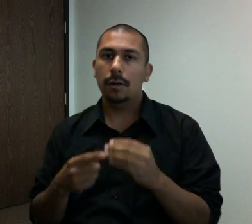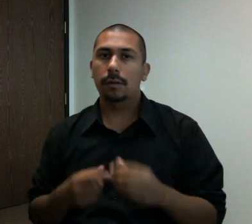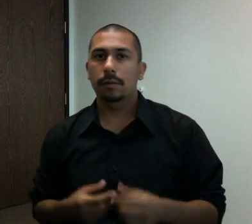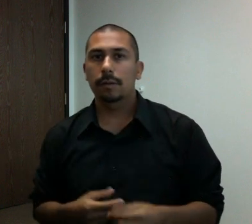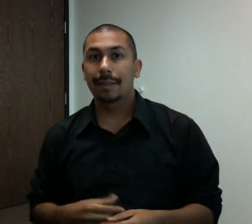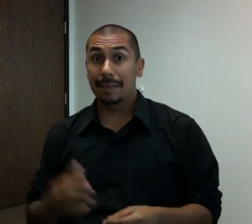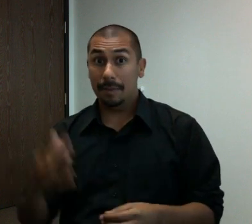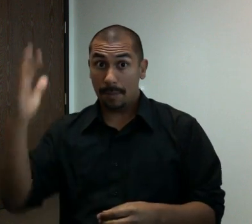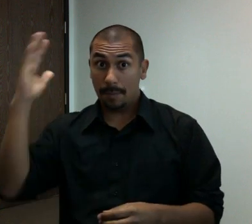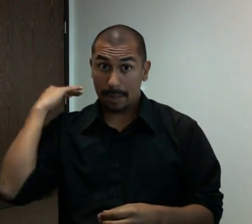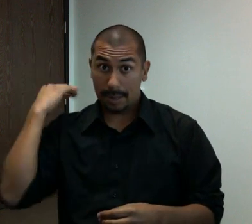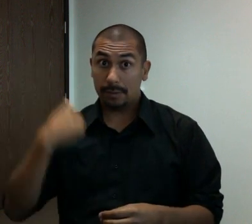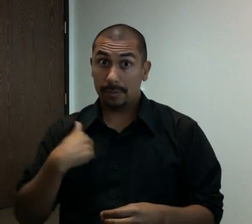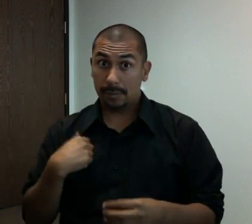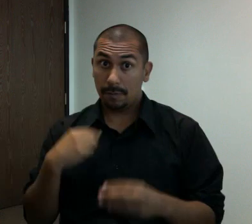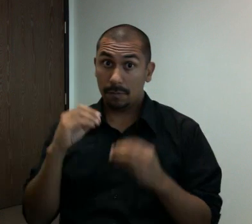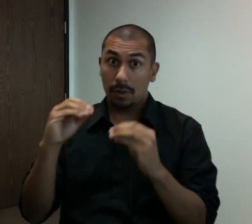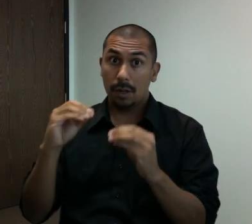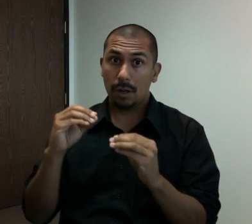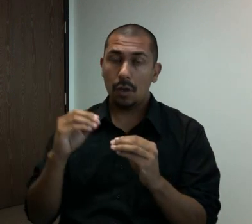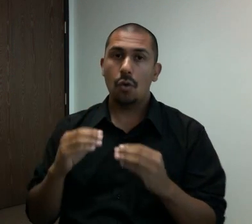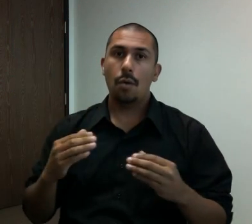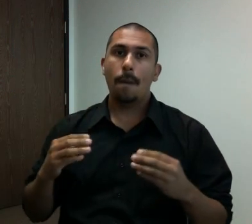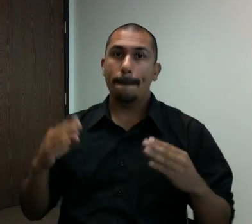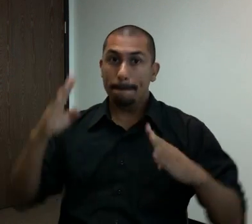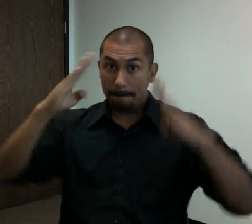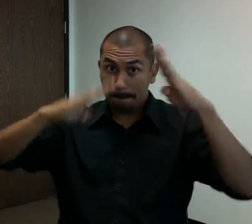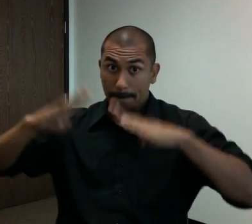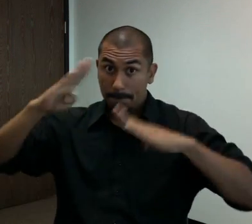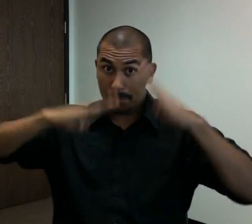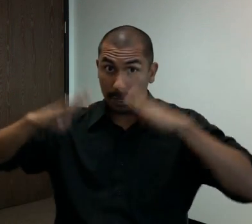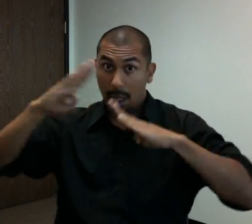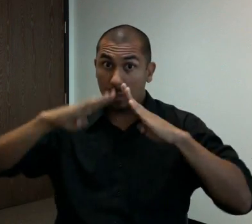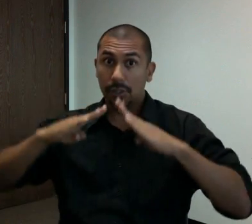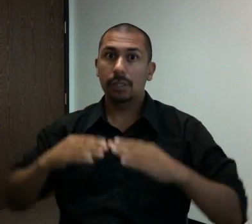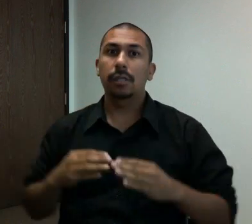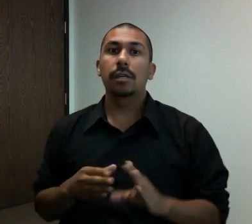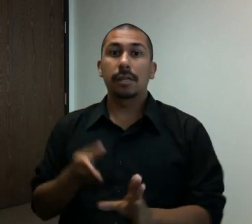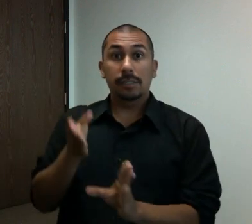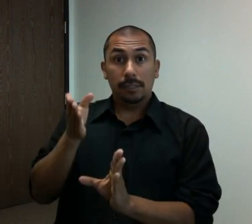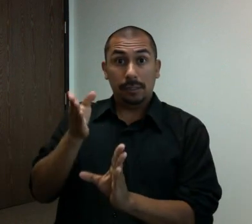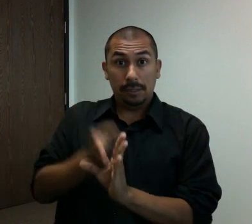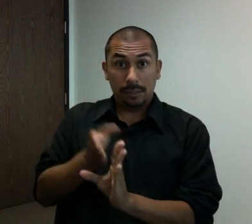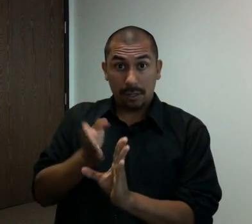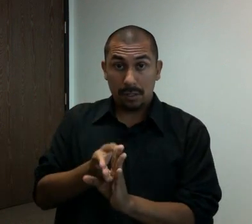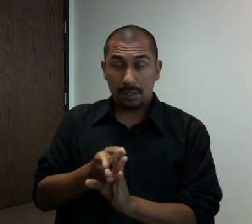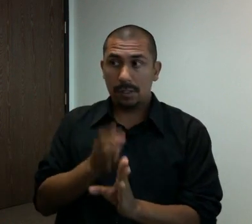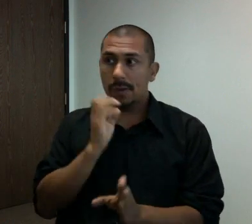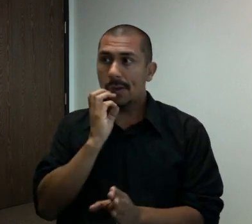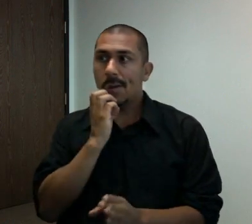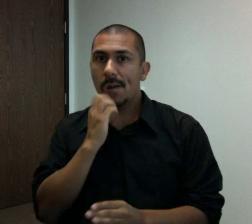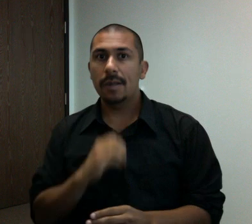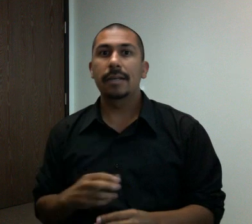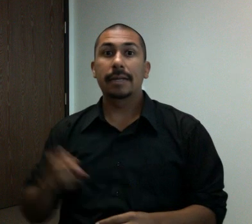sociology, psychology, literature, history, and I arranged my course syllabus into those sections